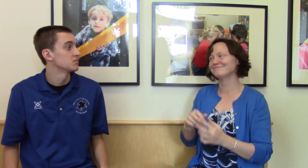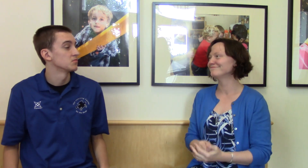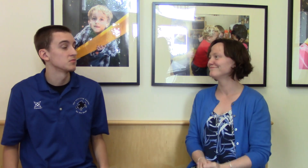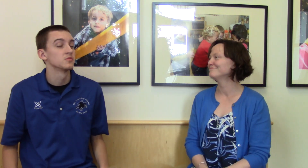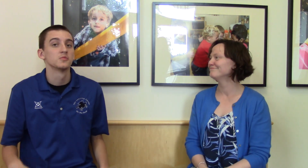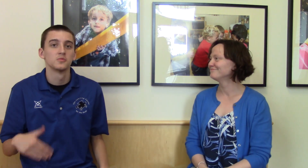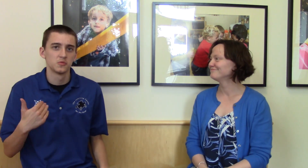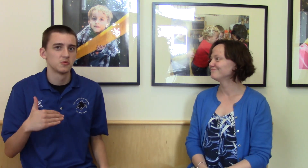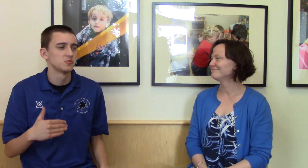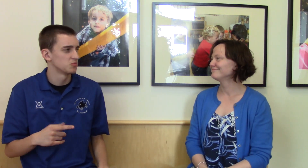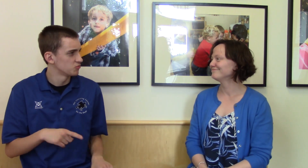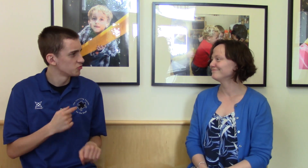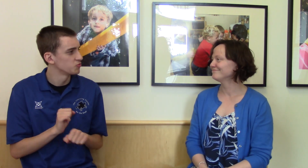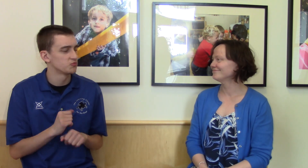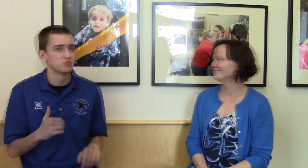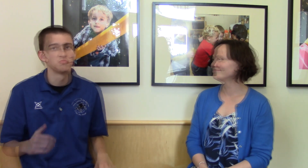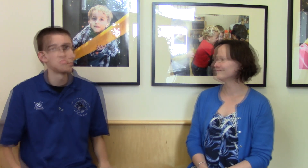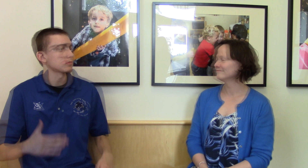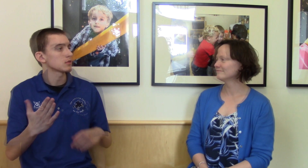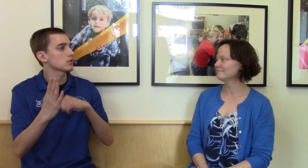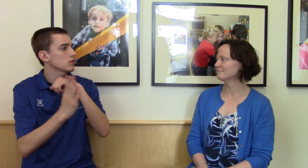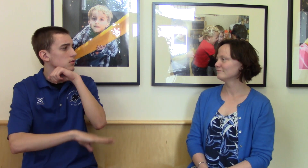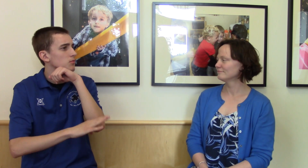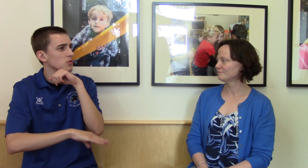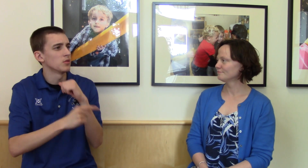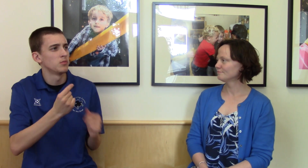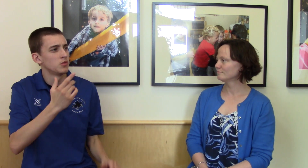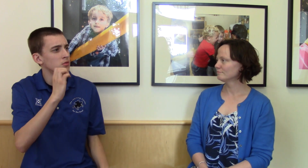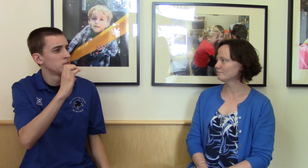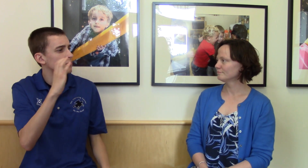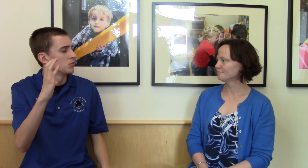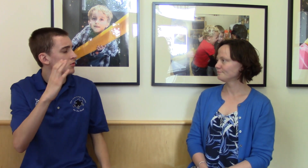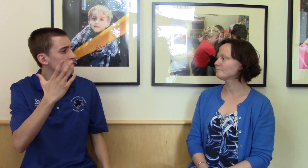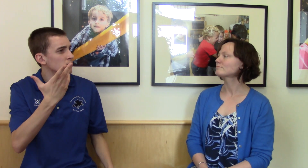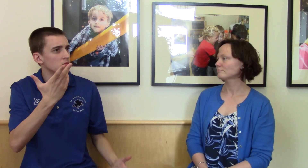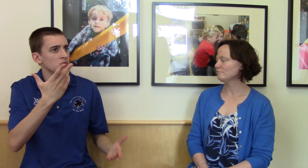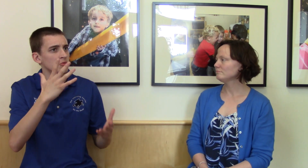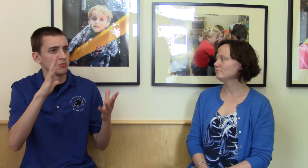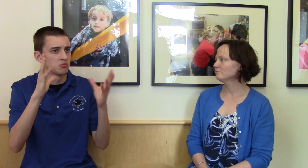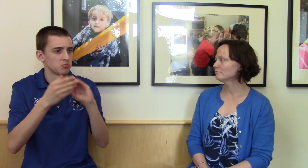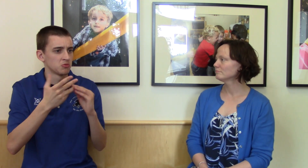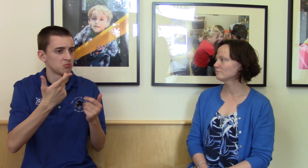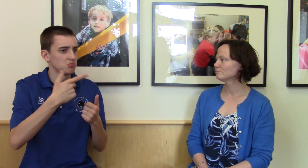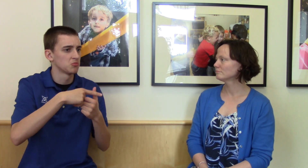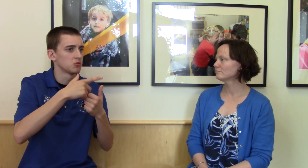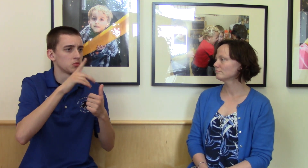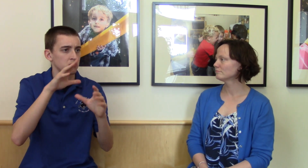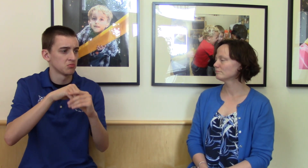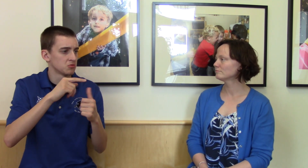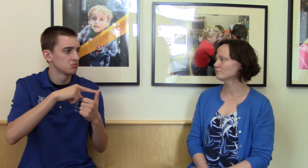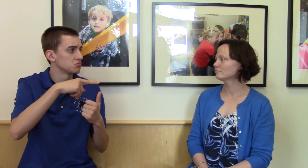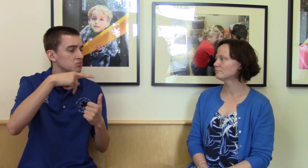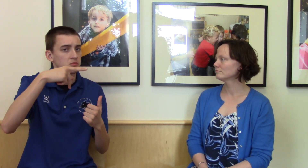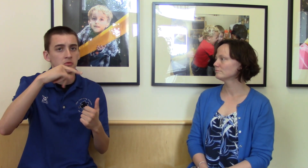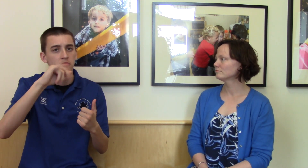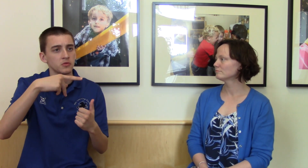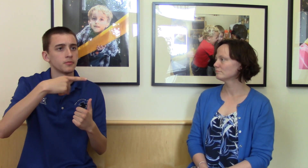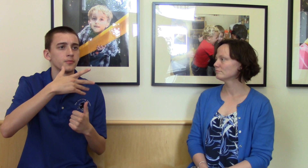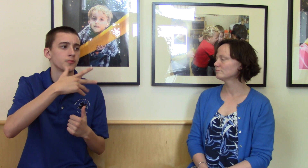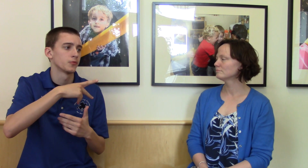going between preschool and kindergarten. Wow, that's a long time. So when you start this fall you're going to be